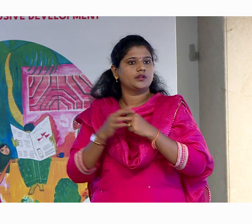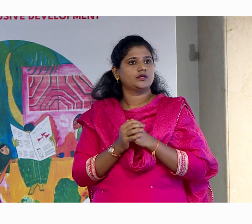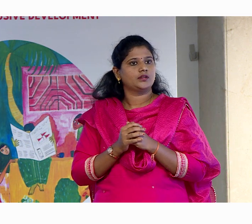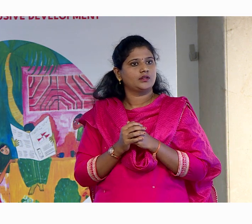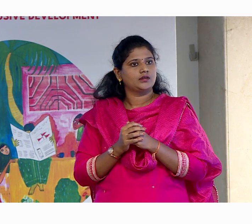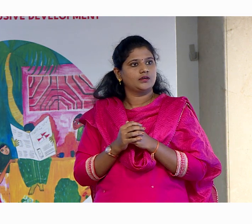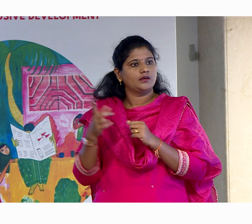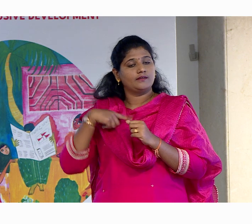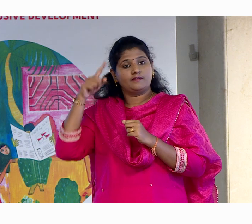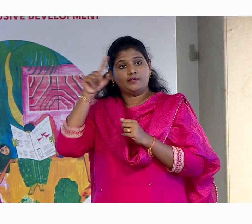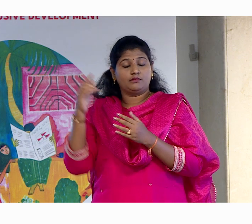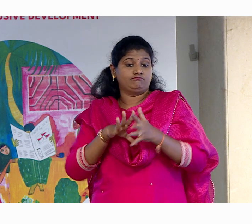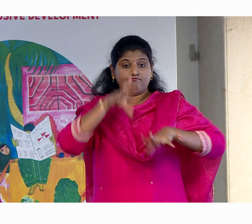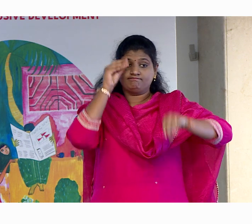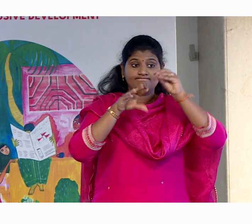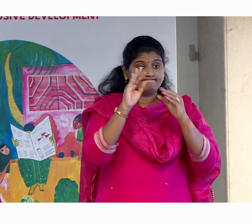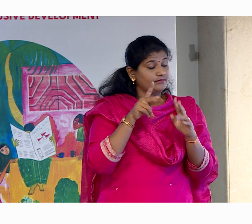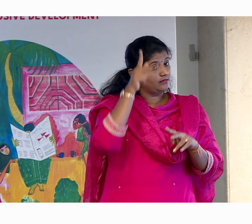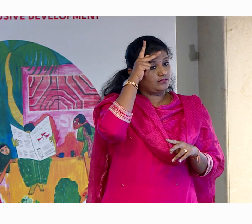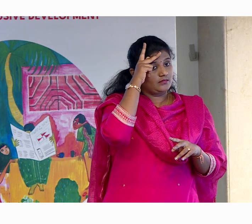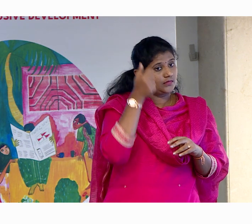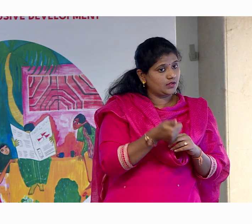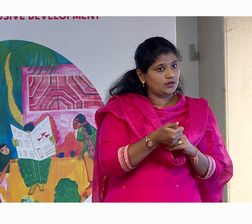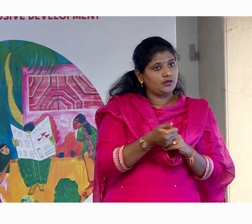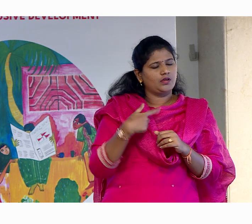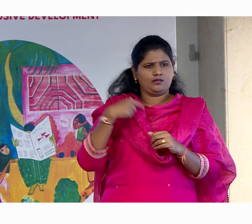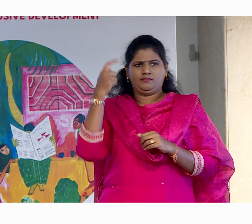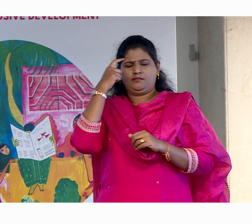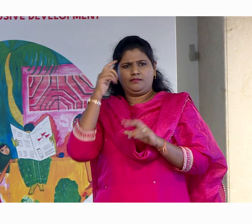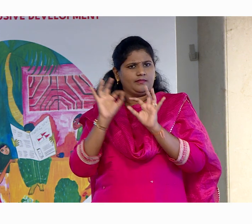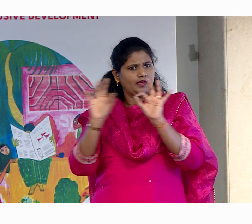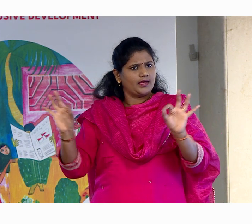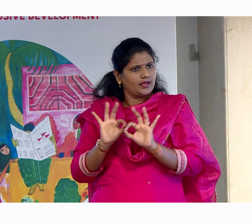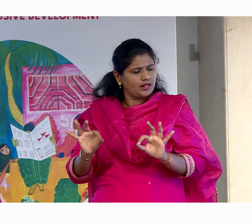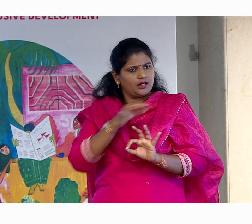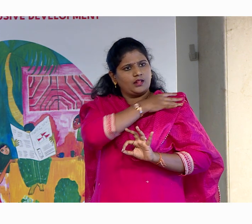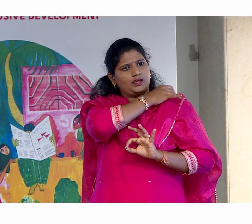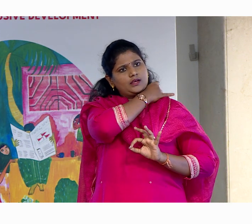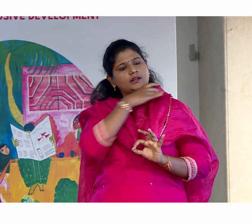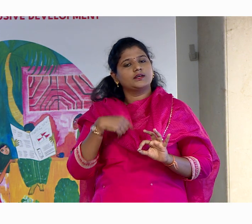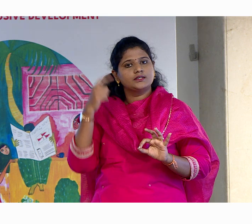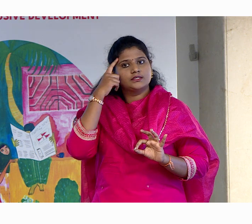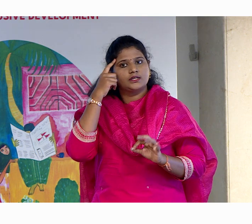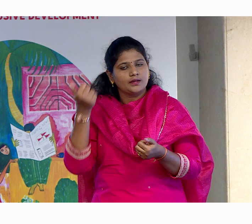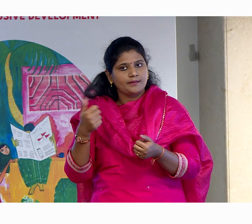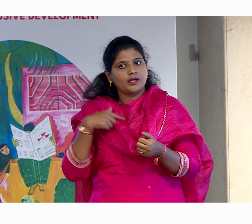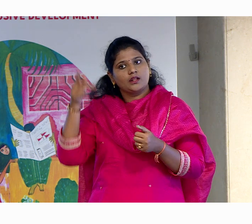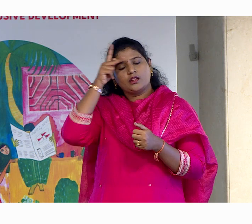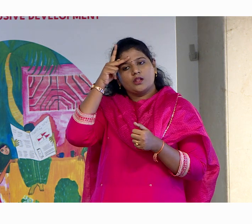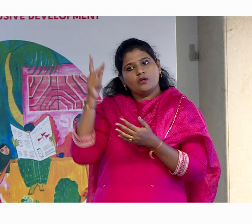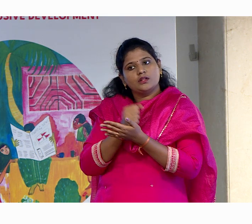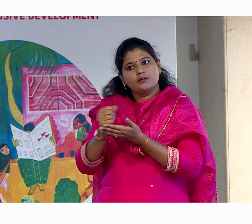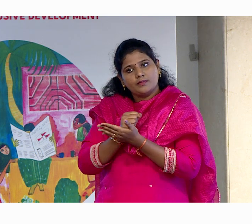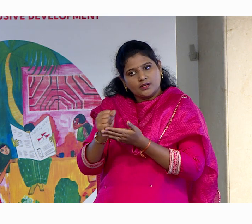from theoretical knowledge. And a mindline is your own mental embodiment of that knowledge in practice